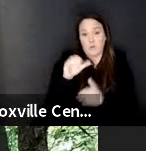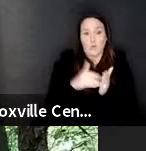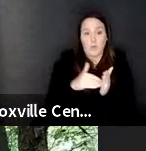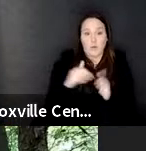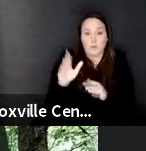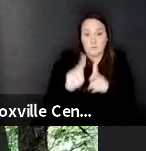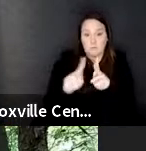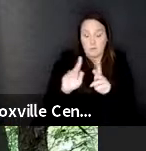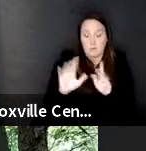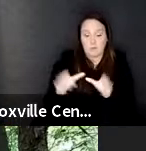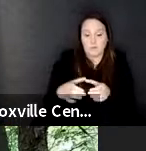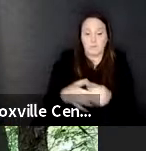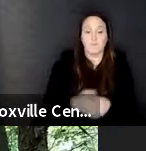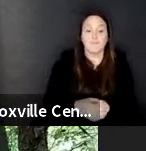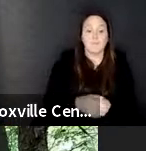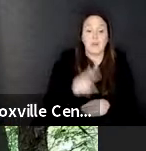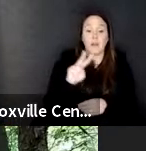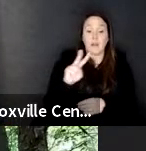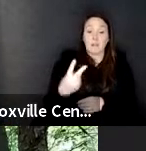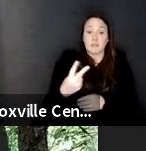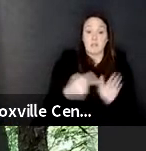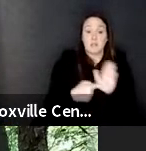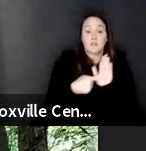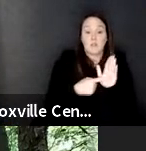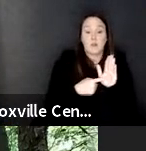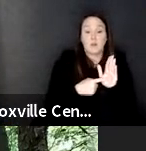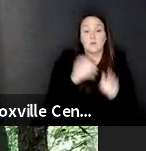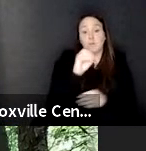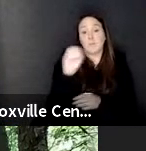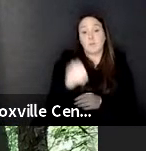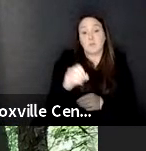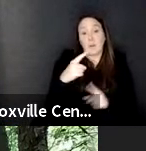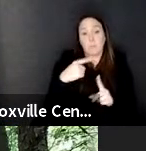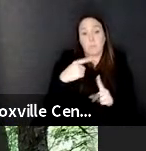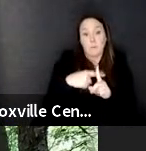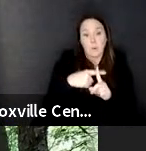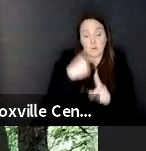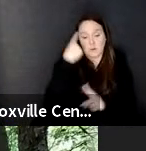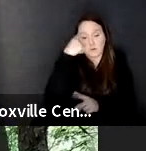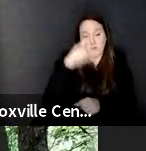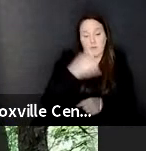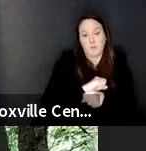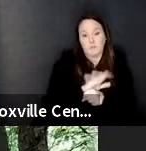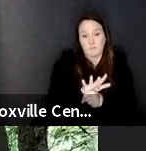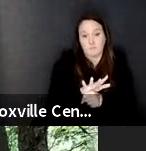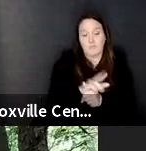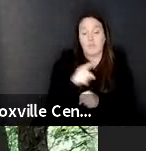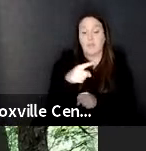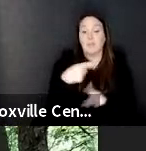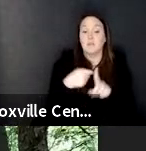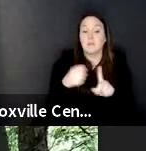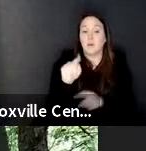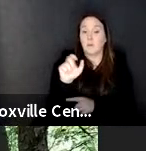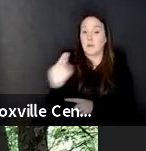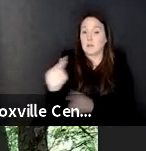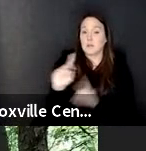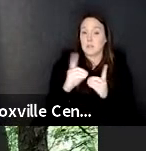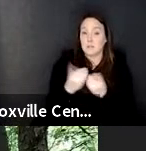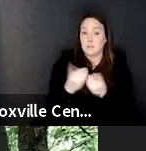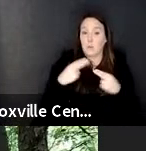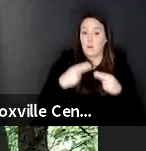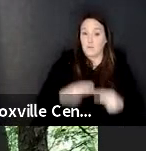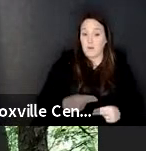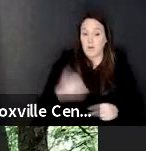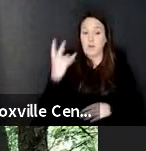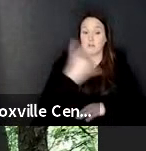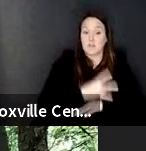percent positive for COVID-19. This data is received from the Tennessee Department of Health. The 7-day average